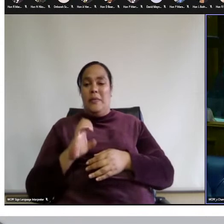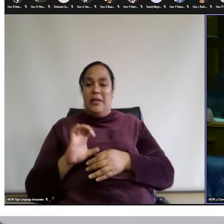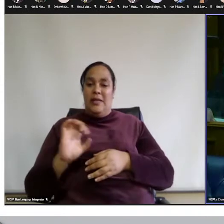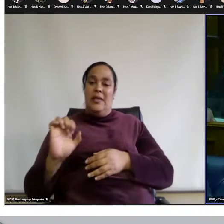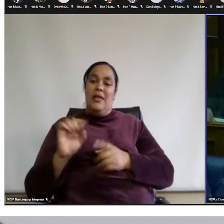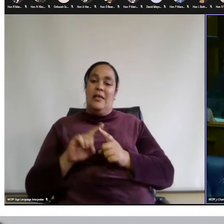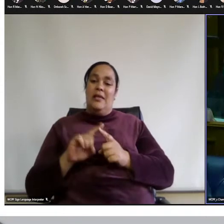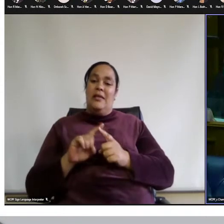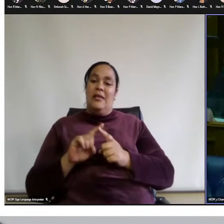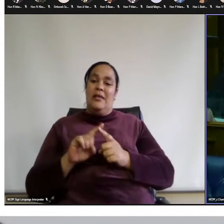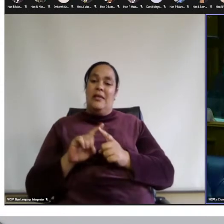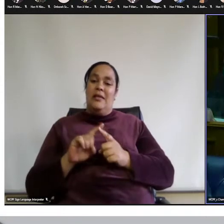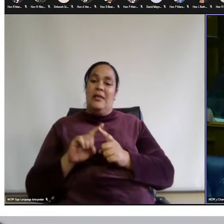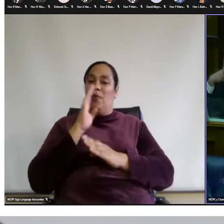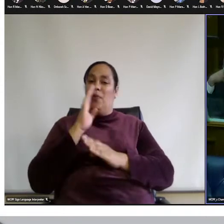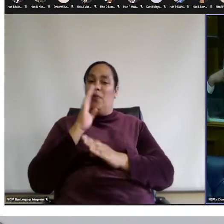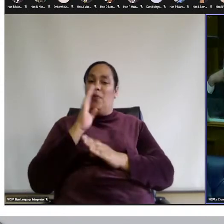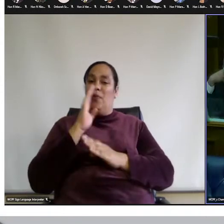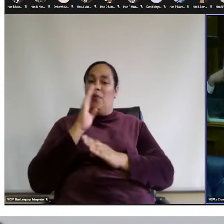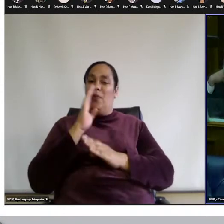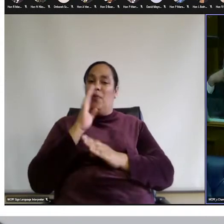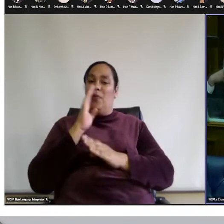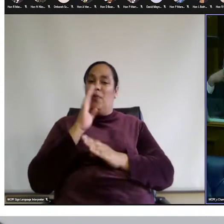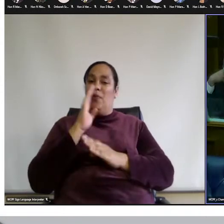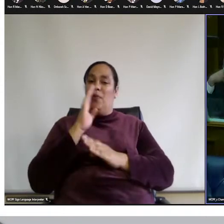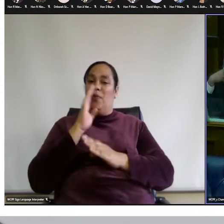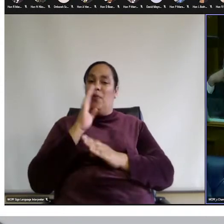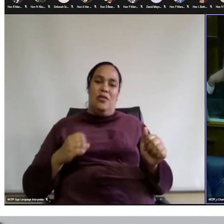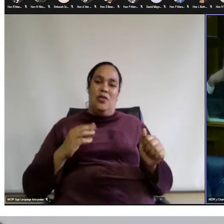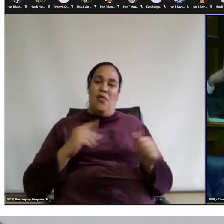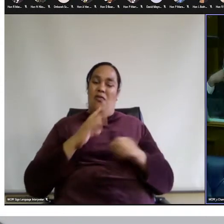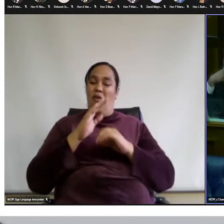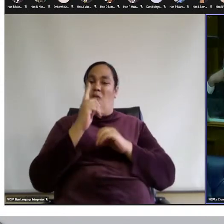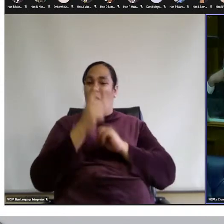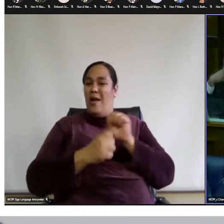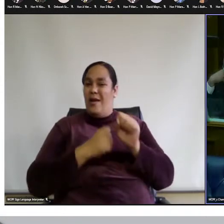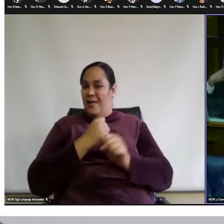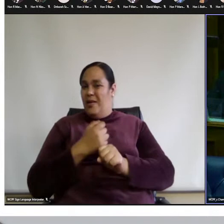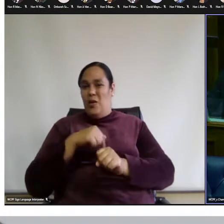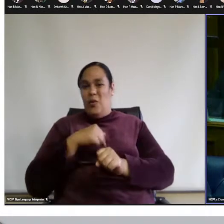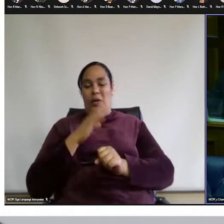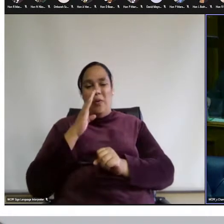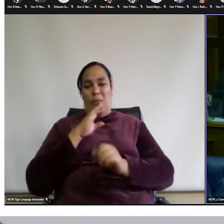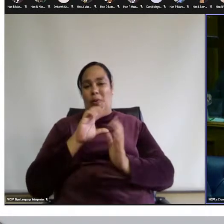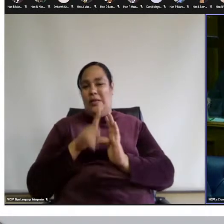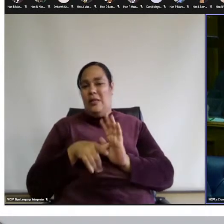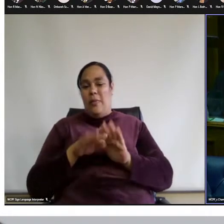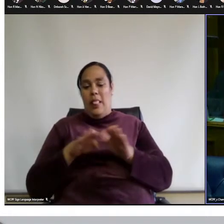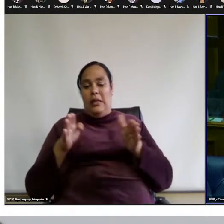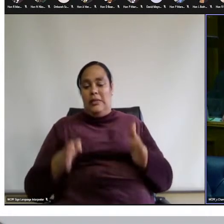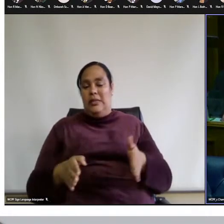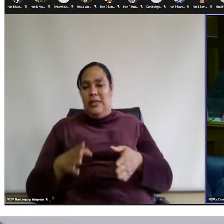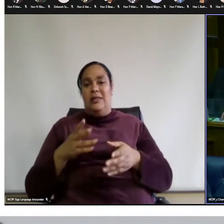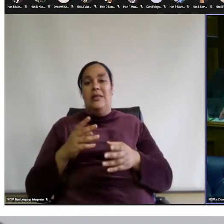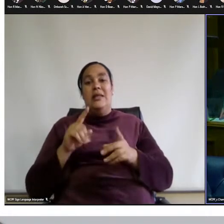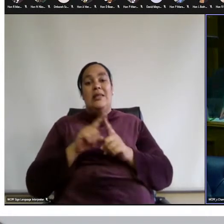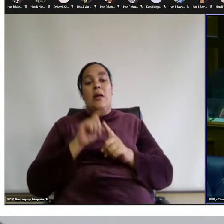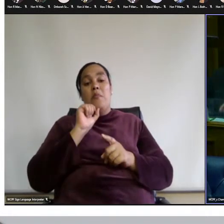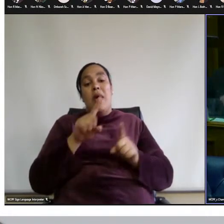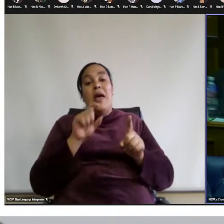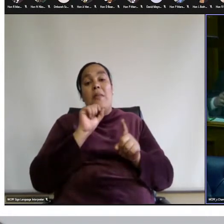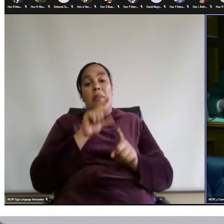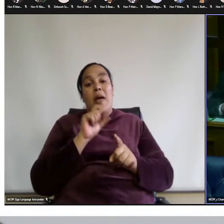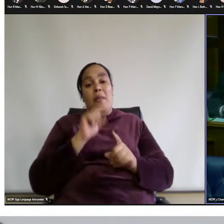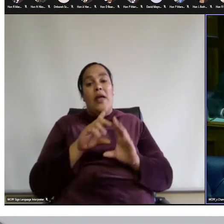of leadership, is leaving many behind. So for over 1 year, we have no disability desk in the very department that